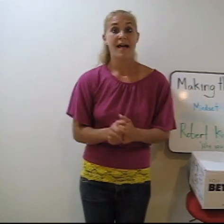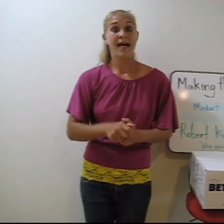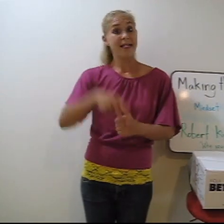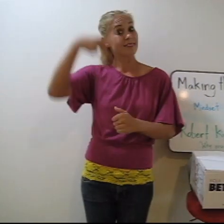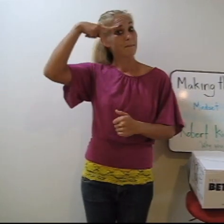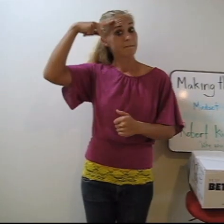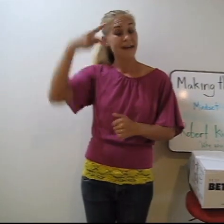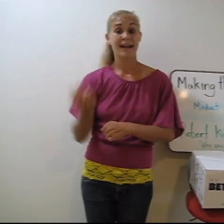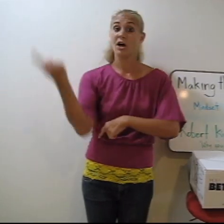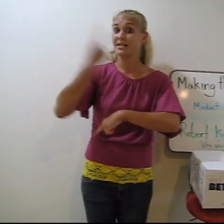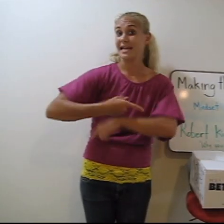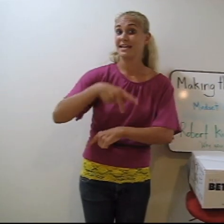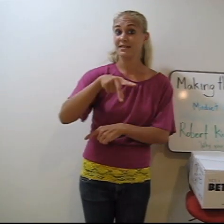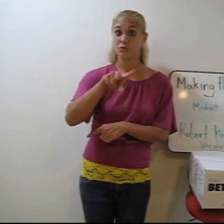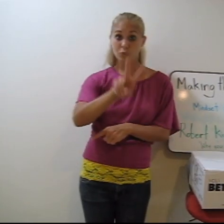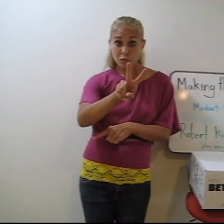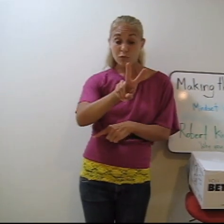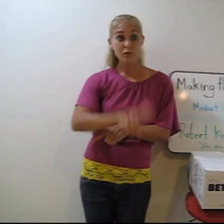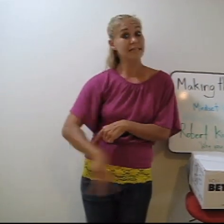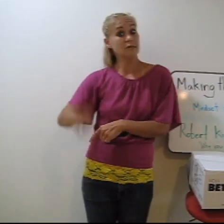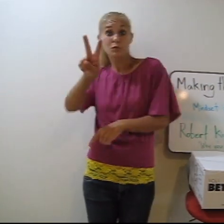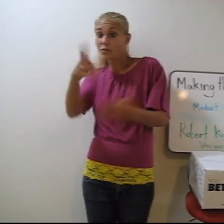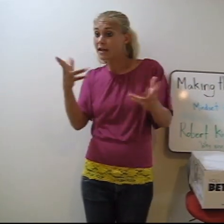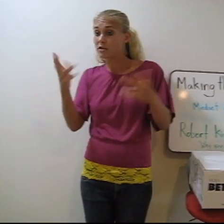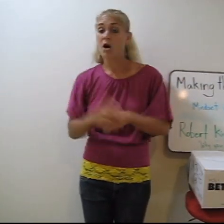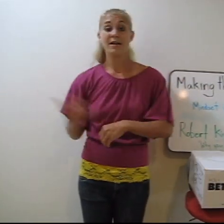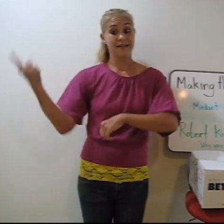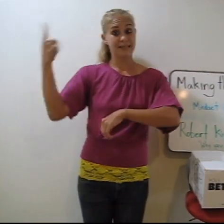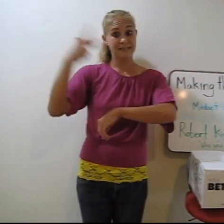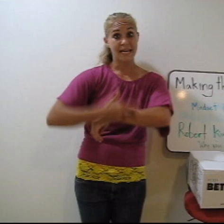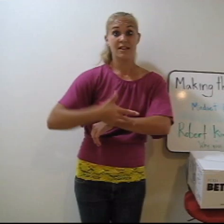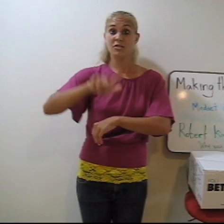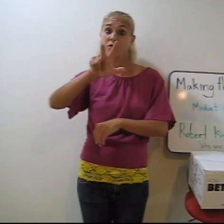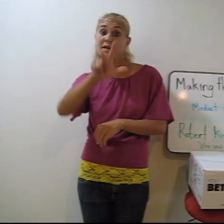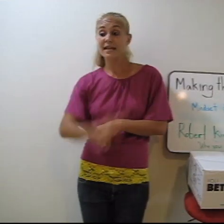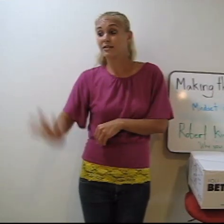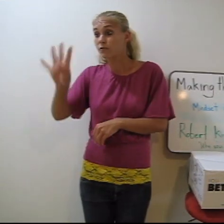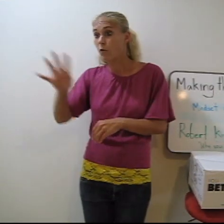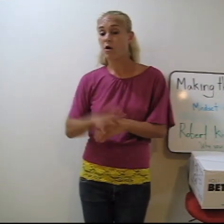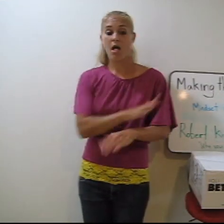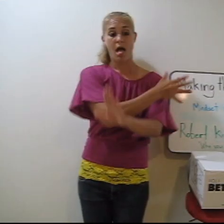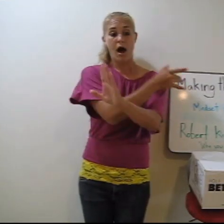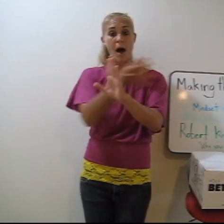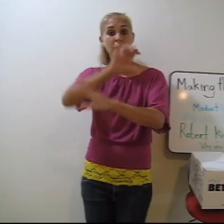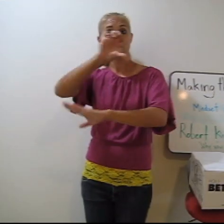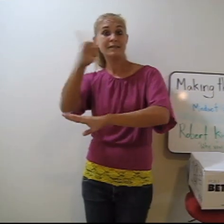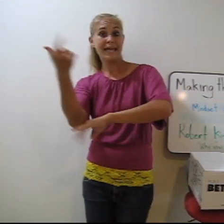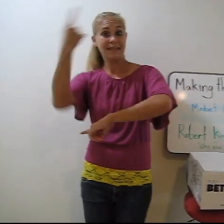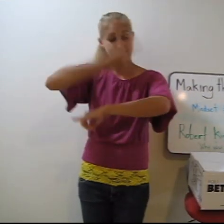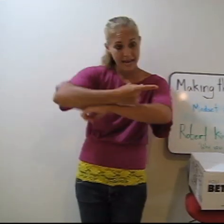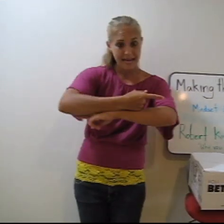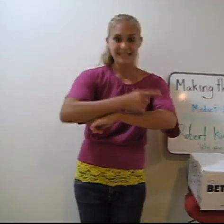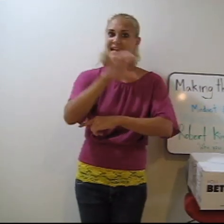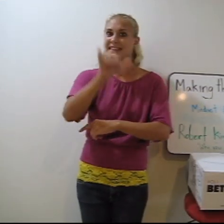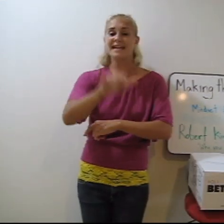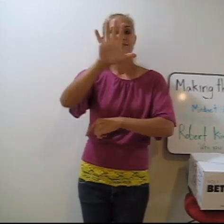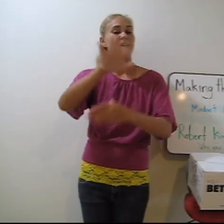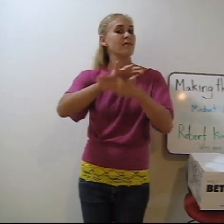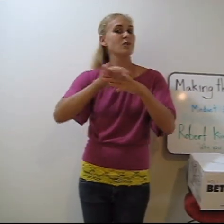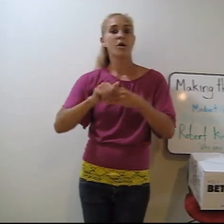just 2 pennies. Day 3, 4 pennies. All the way to day 10, it is still only $5.12.